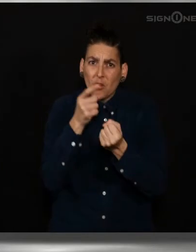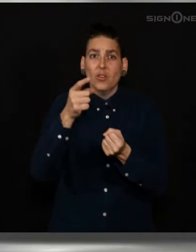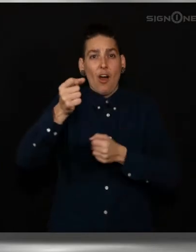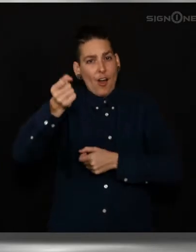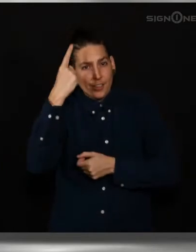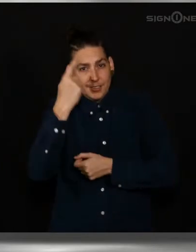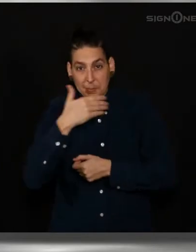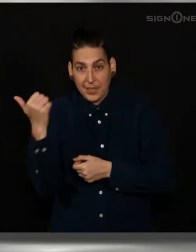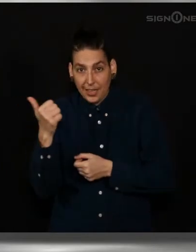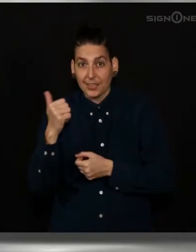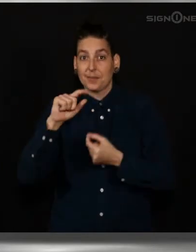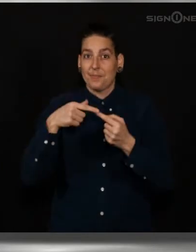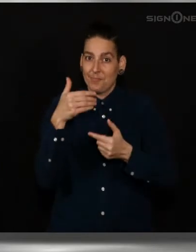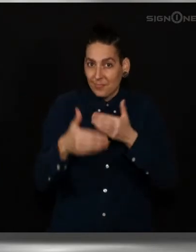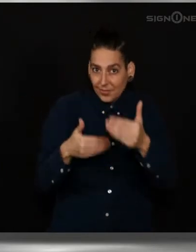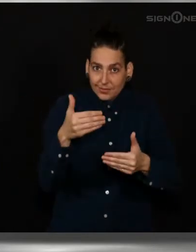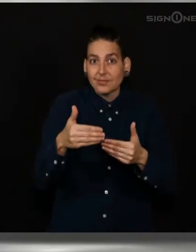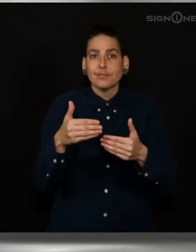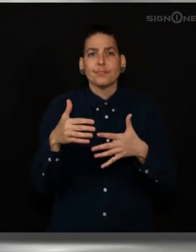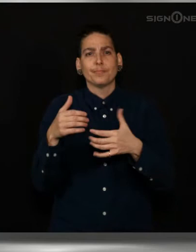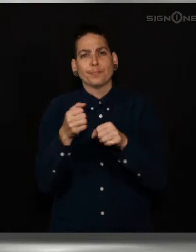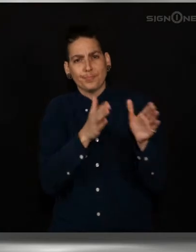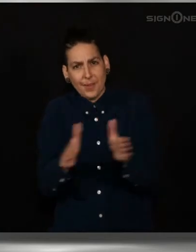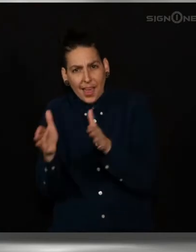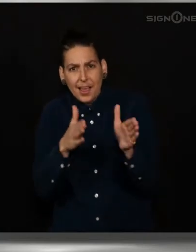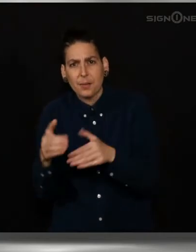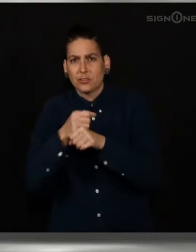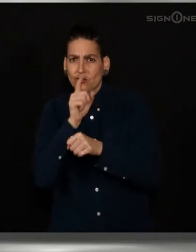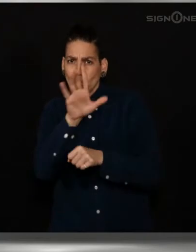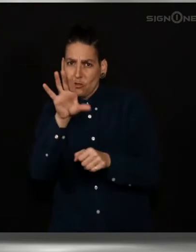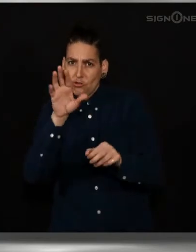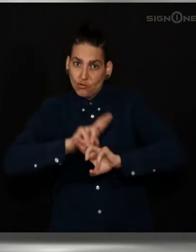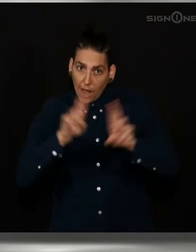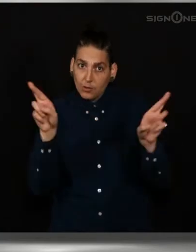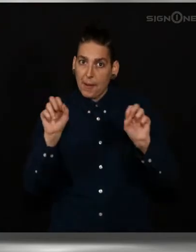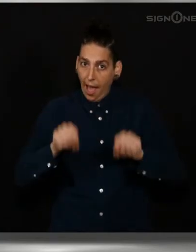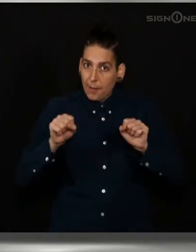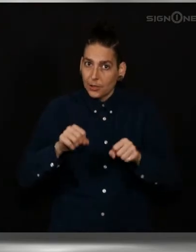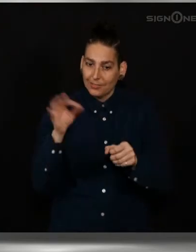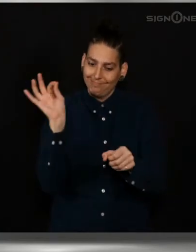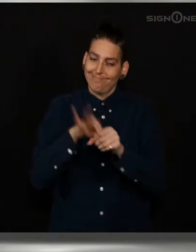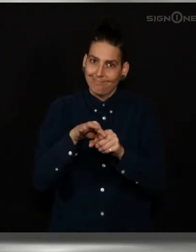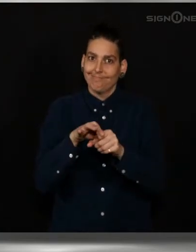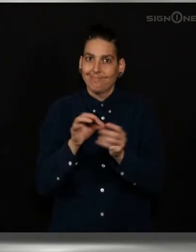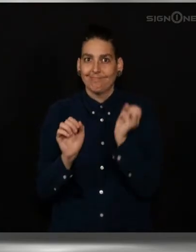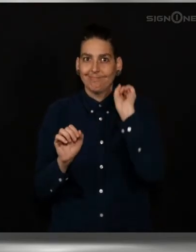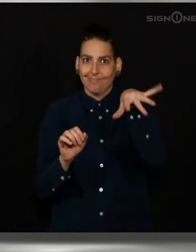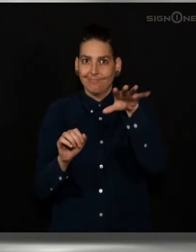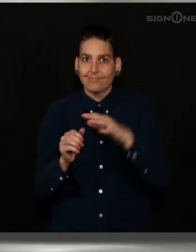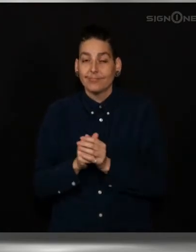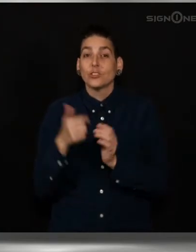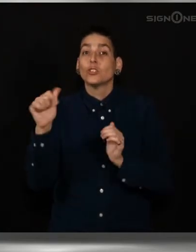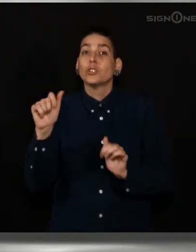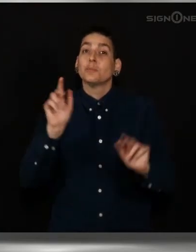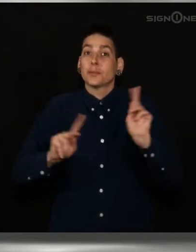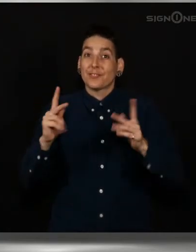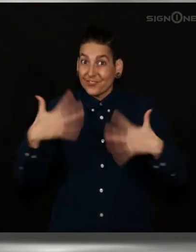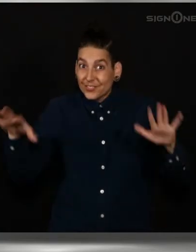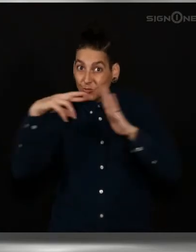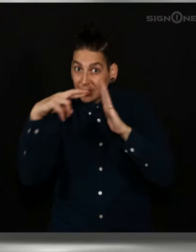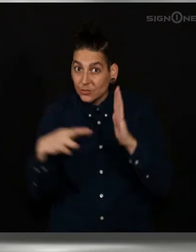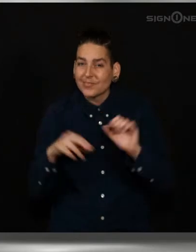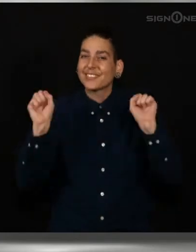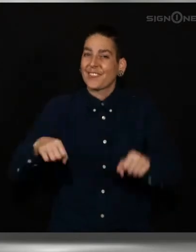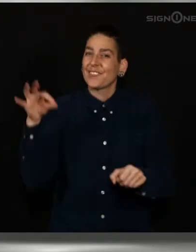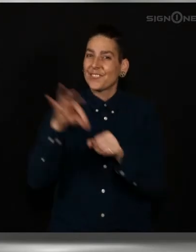able to cast your ballot. All registered voters in Georgia can vote in 3 races in the January 5th runoff election. We need to elect